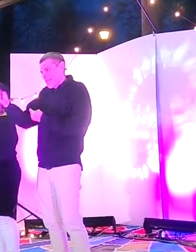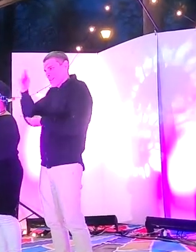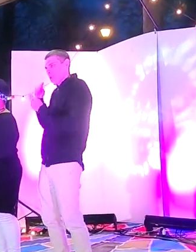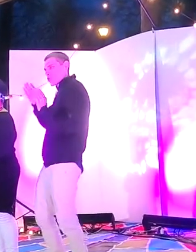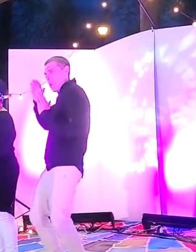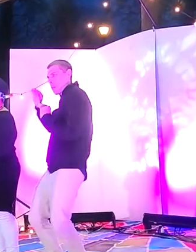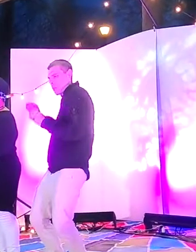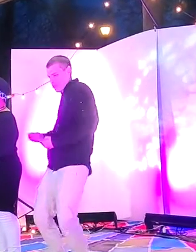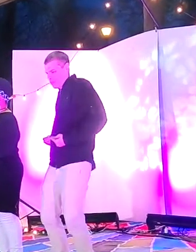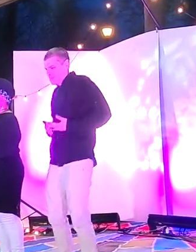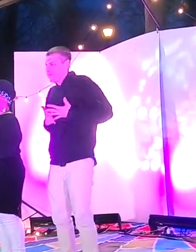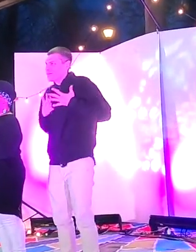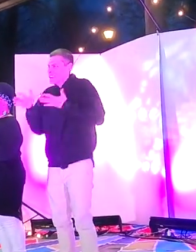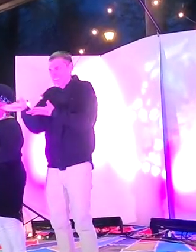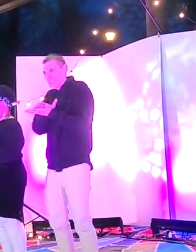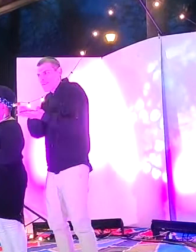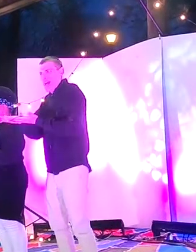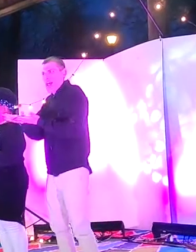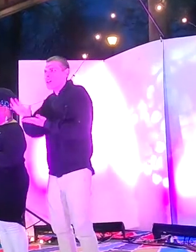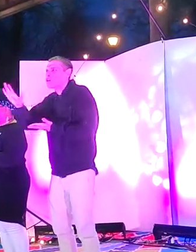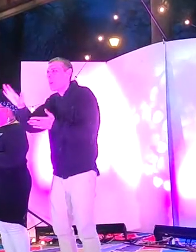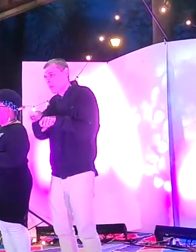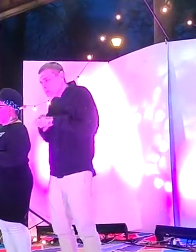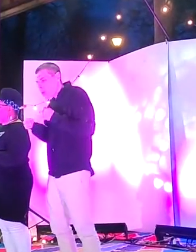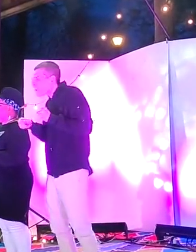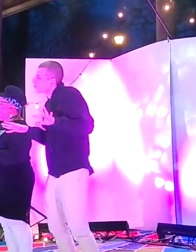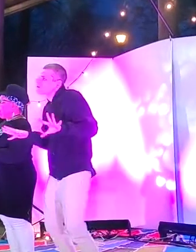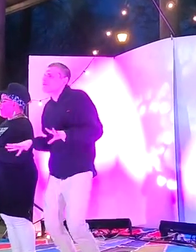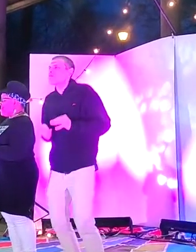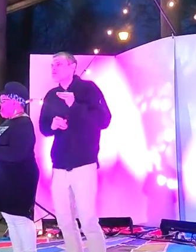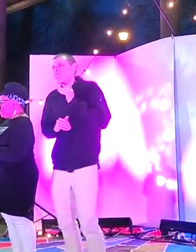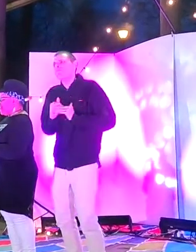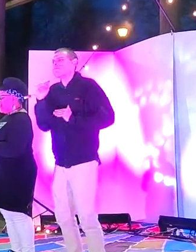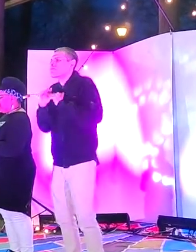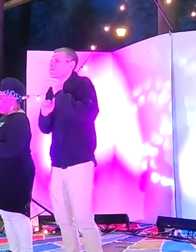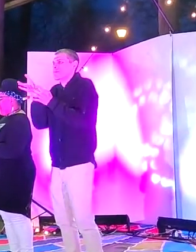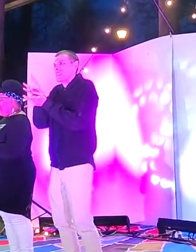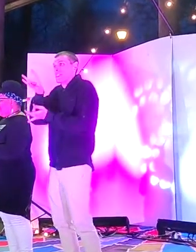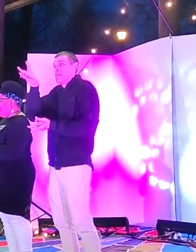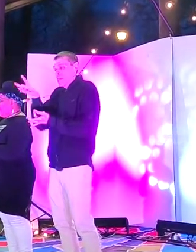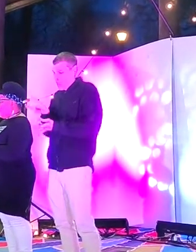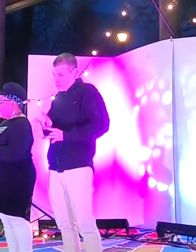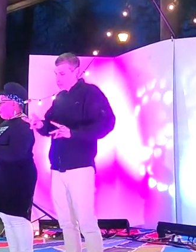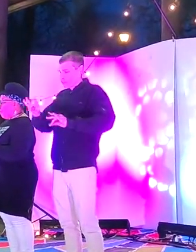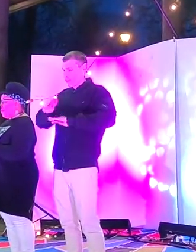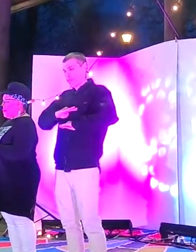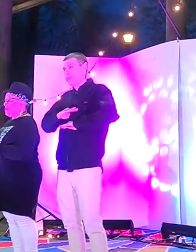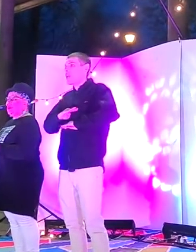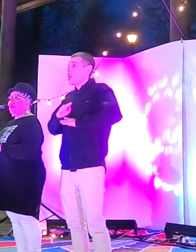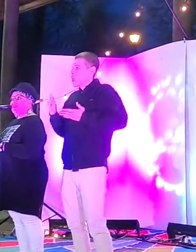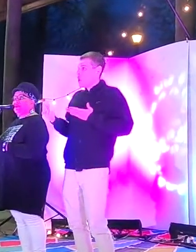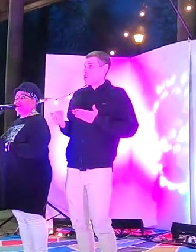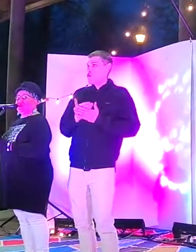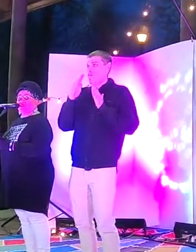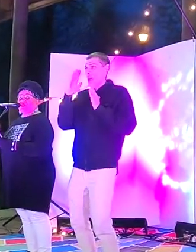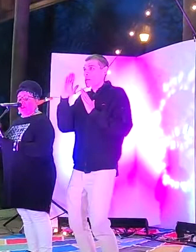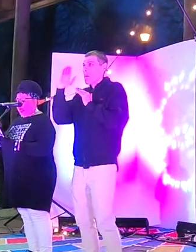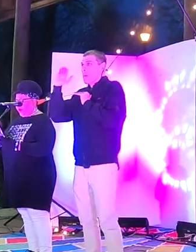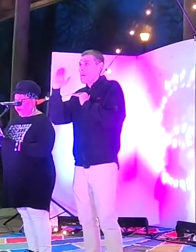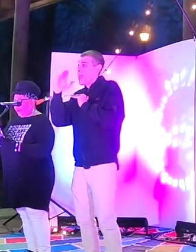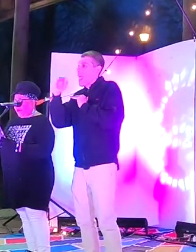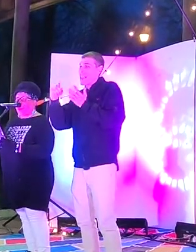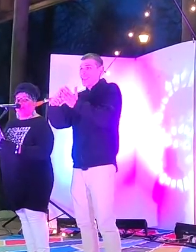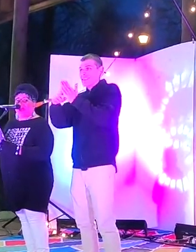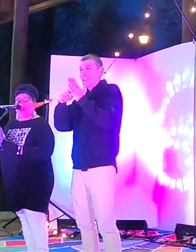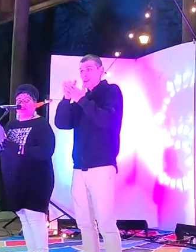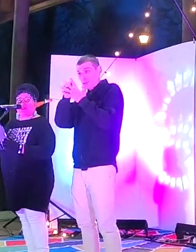divine. Piece together your brokenness as the Spirit gives doses of newfound hope and the essentials of